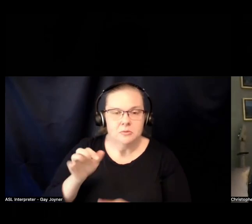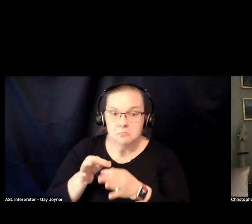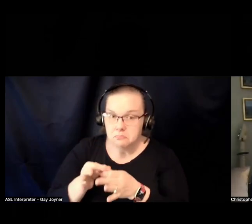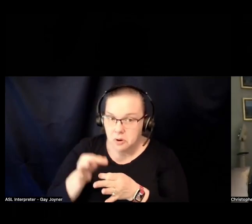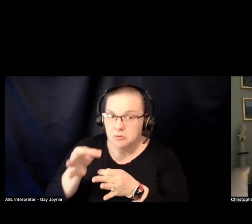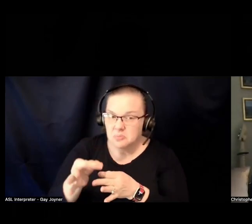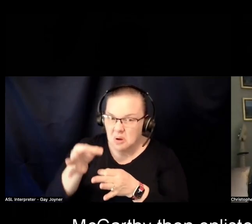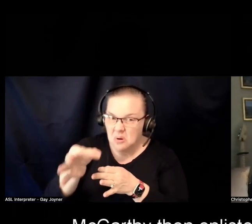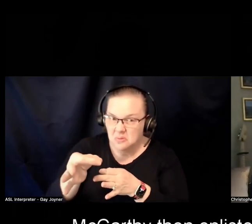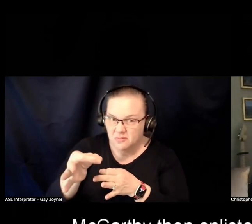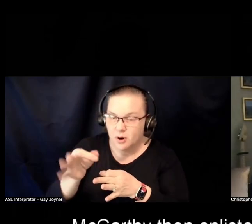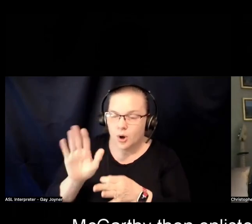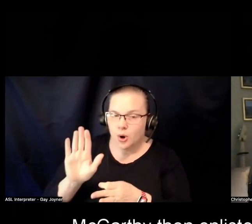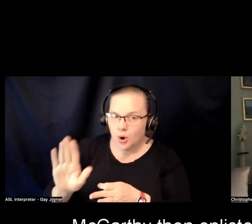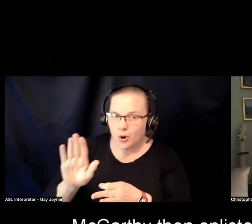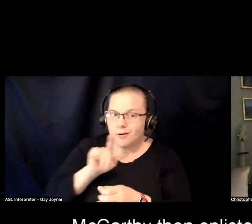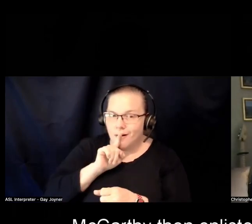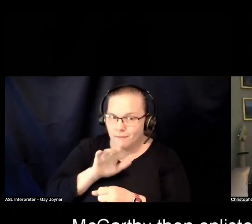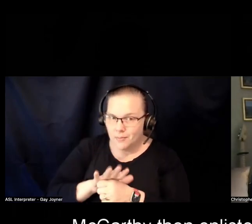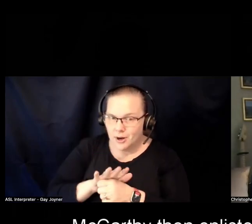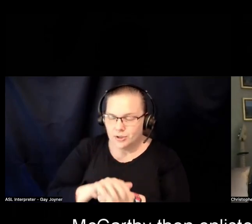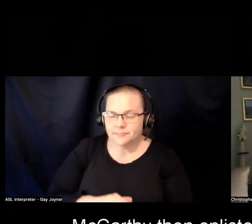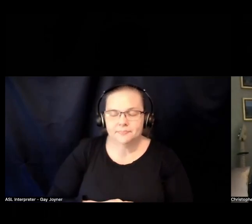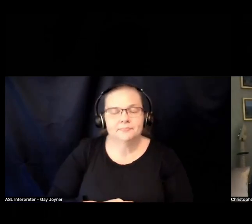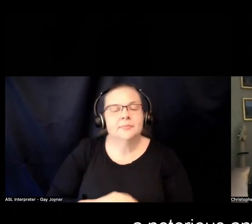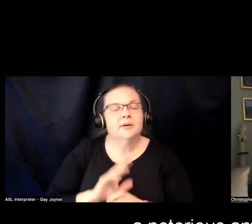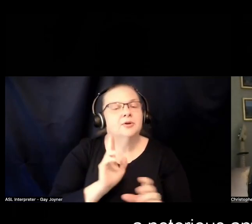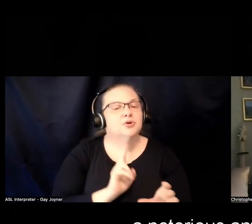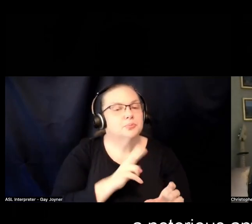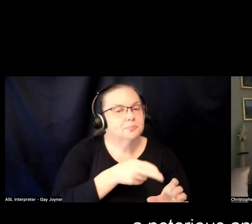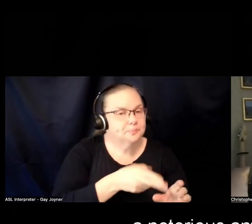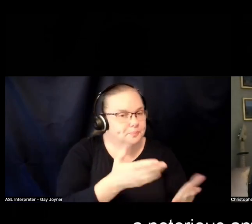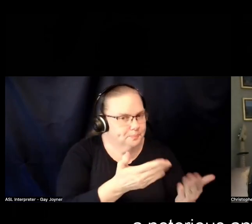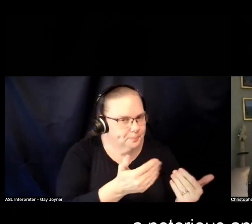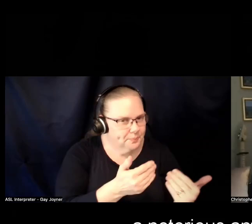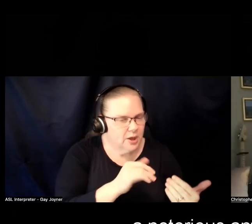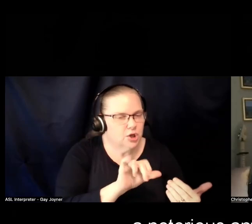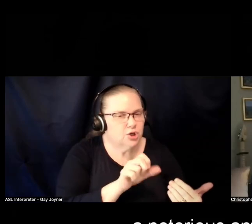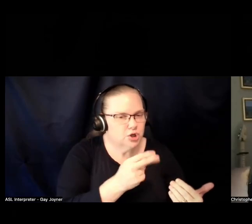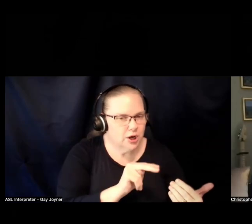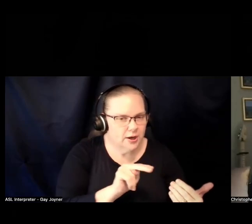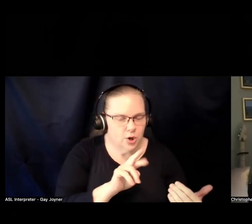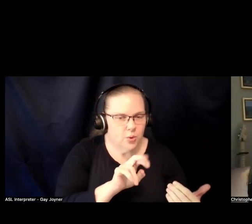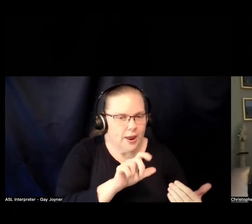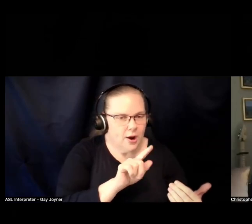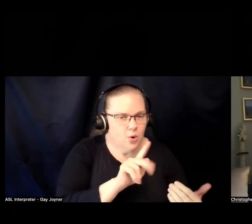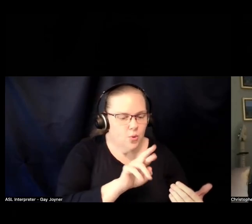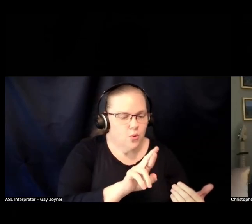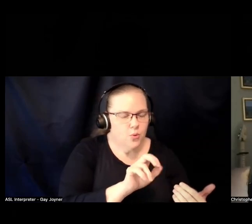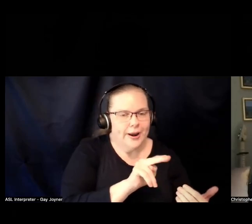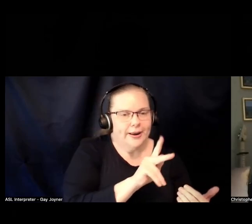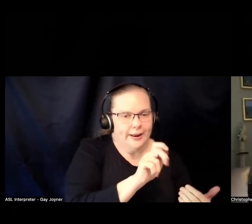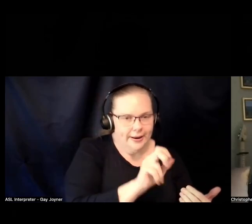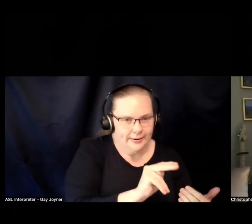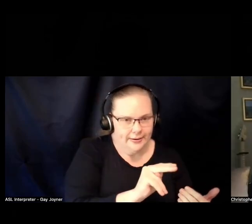confirmation. McCarthy then enlisted Congressman John Rankin, a notorious anti-Semite from Mississippi, and together they